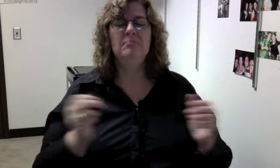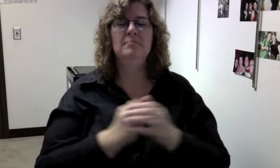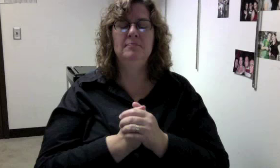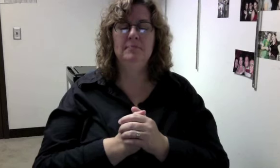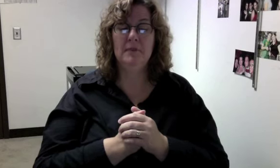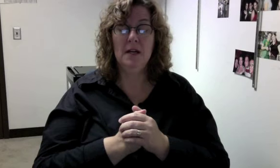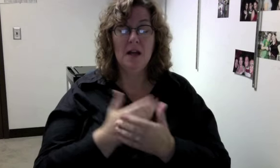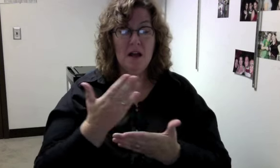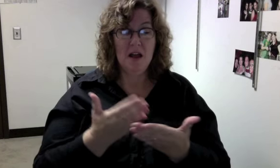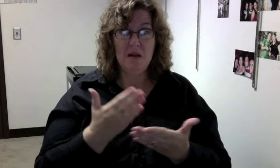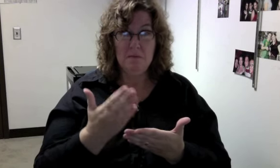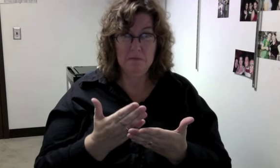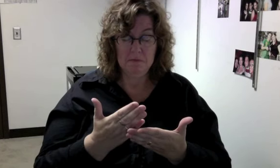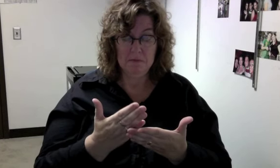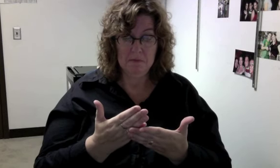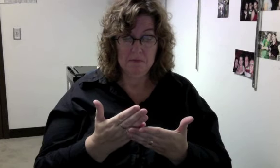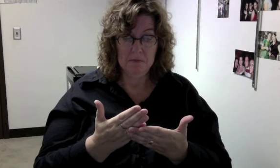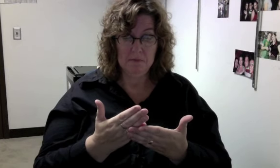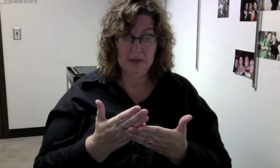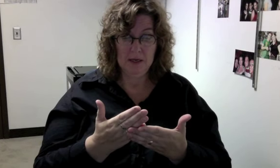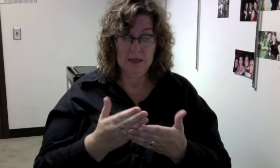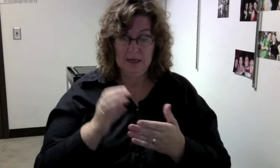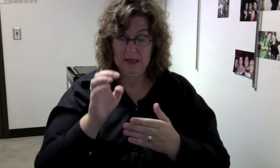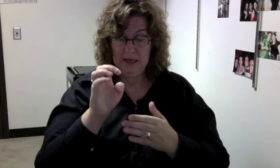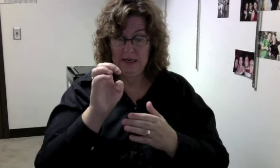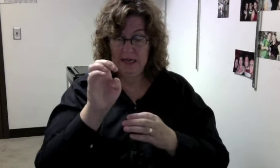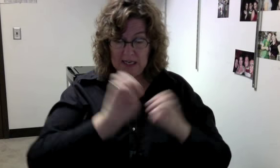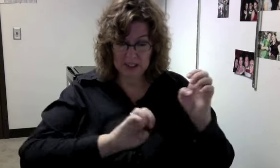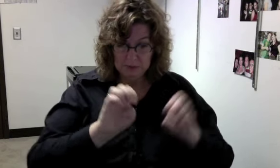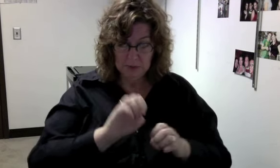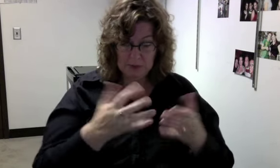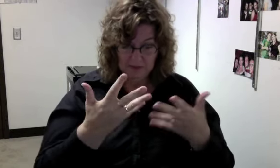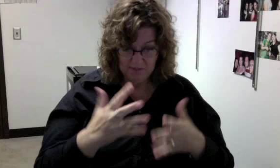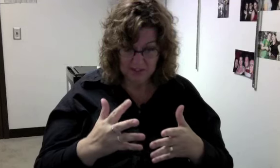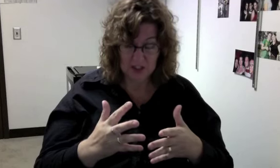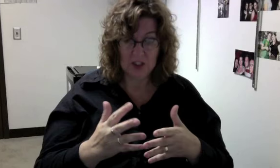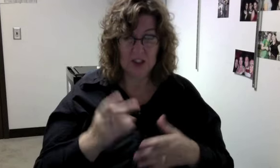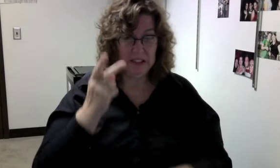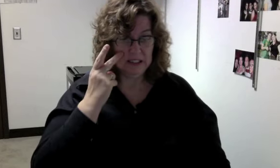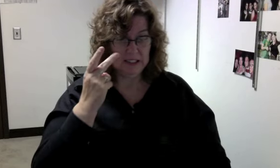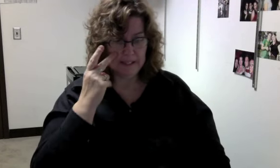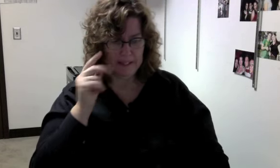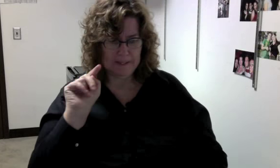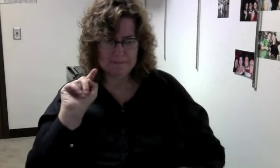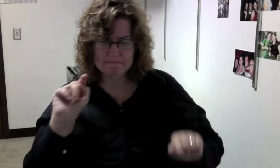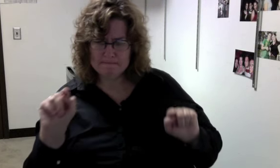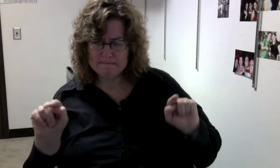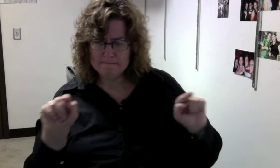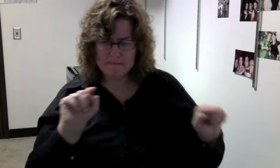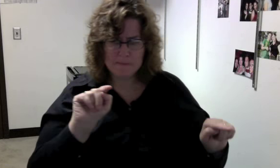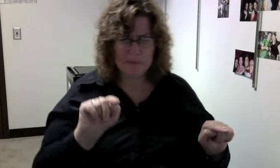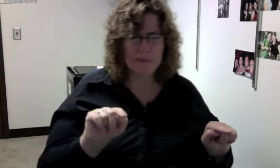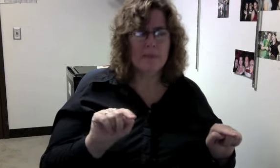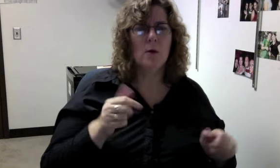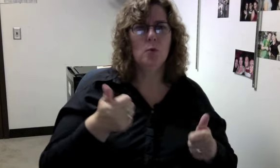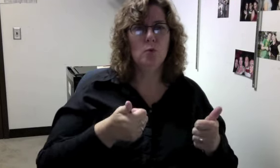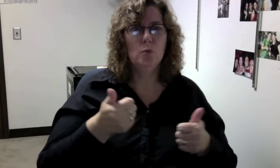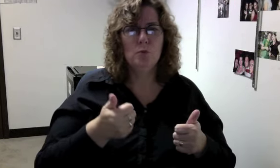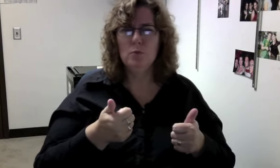particular temperature of those extremes is growing more than the other two. Well, then you say, okay, well,